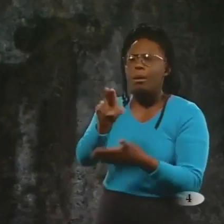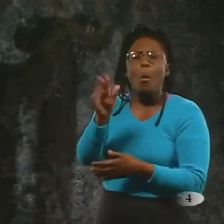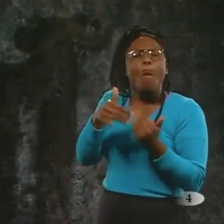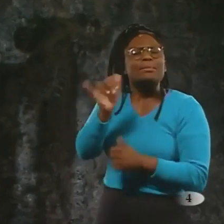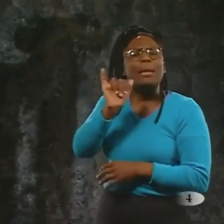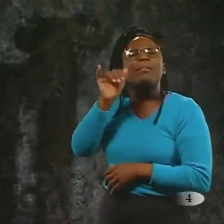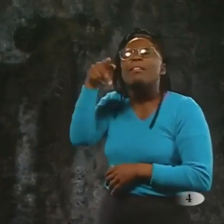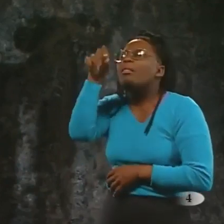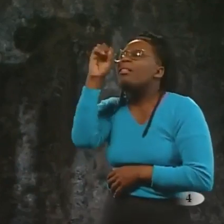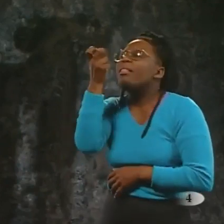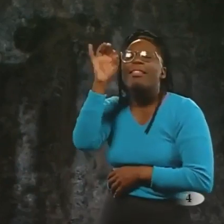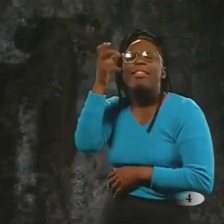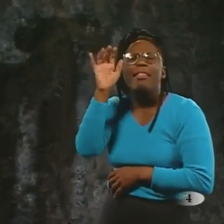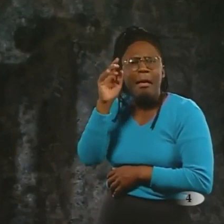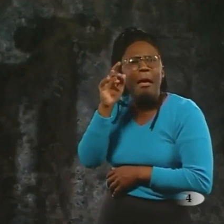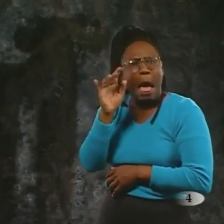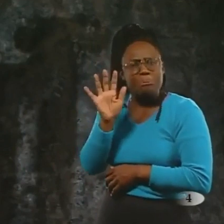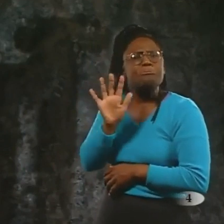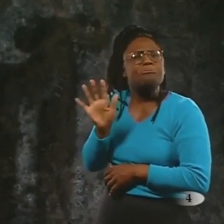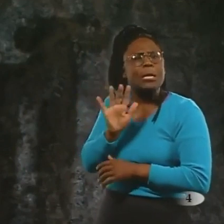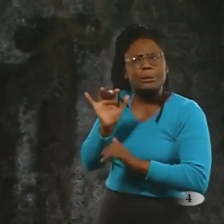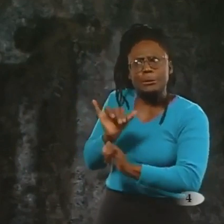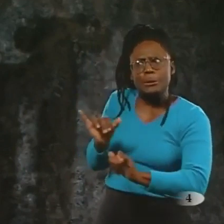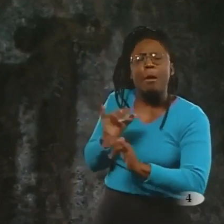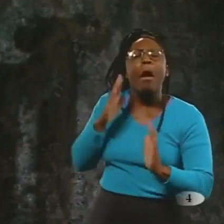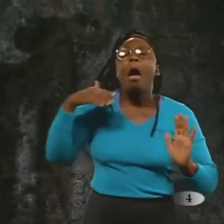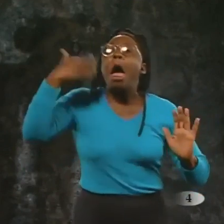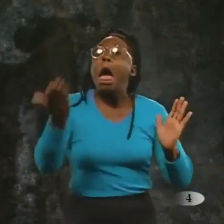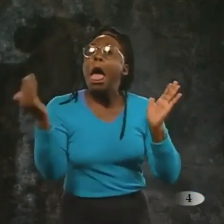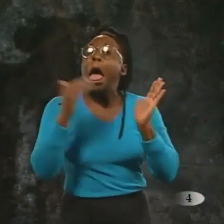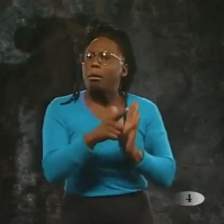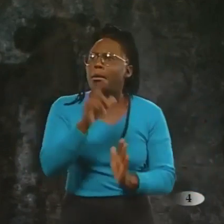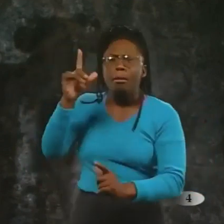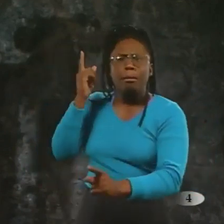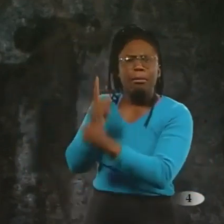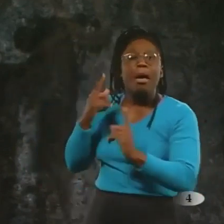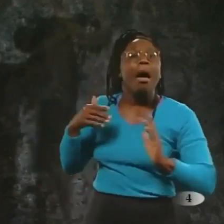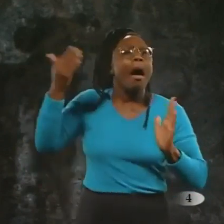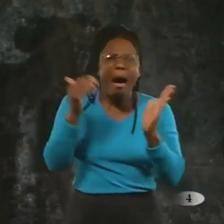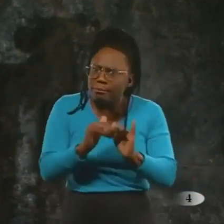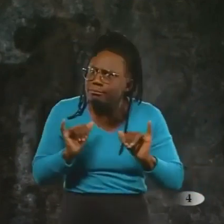Of course, when the child fingerspells, they don't have a clean P-E-A, but they're able to produce something similar.